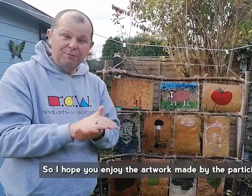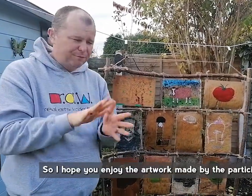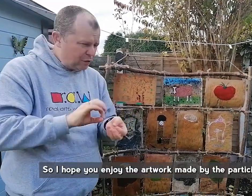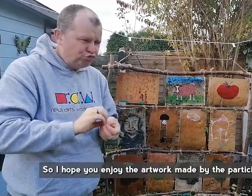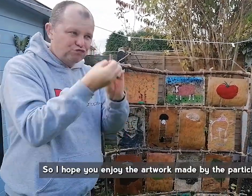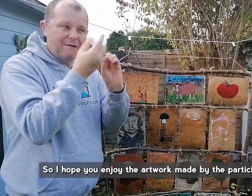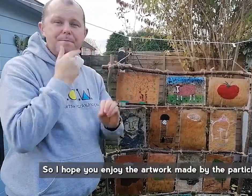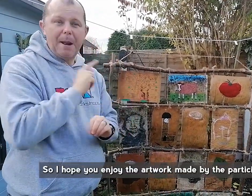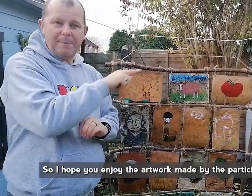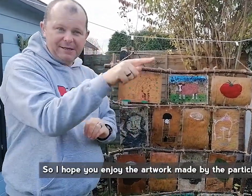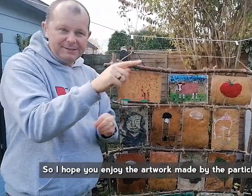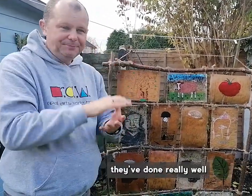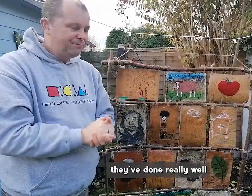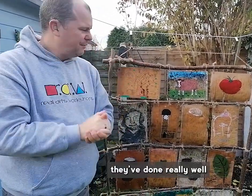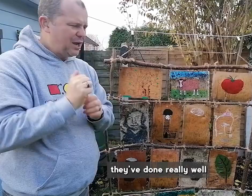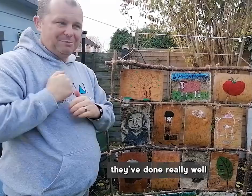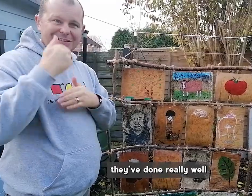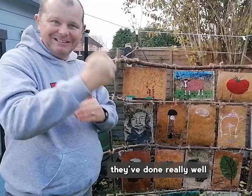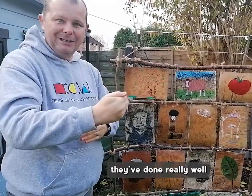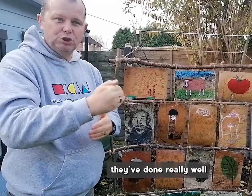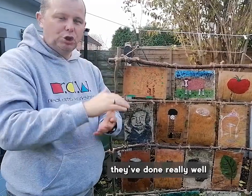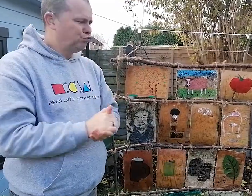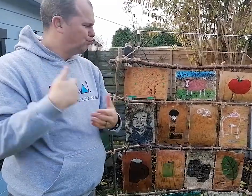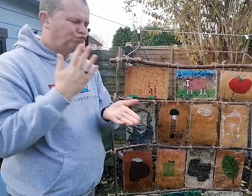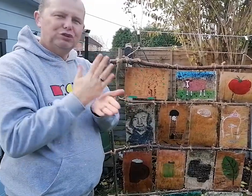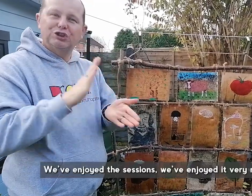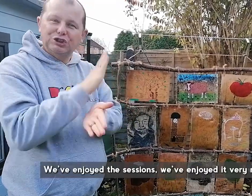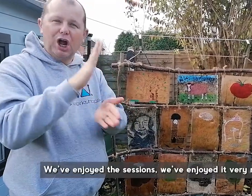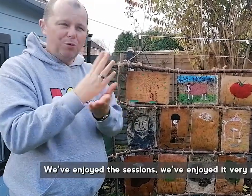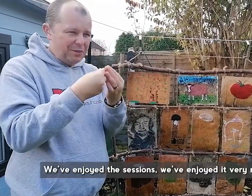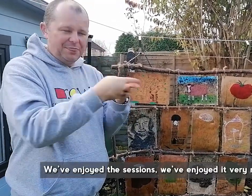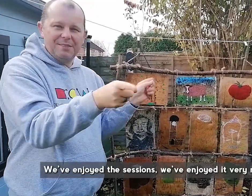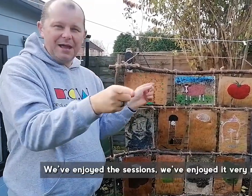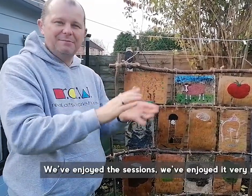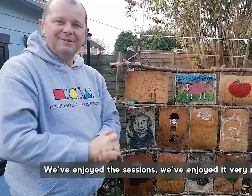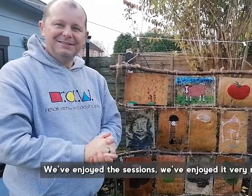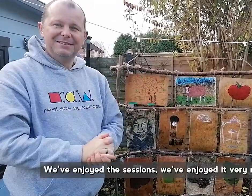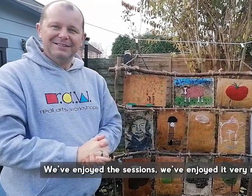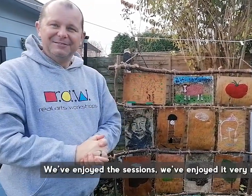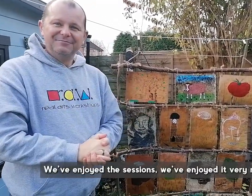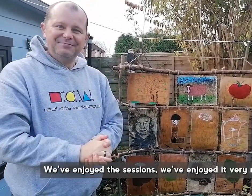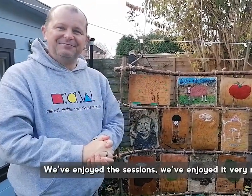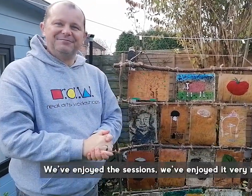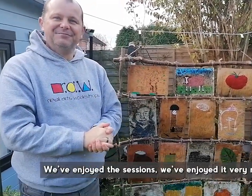by the participants. They've done really well. We've enjoyed the sessions, we've enjoyed it very much. Thank